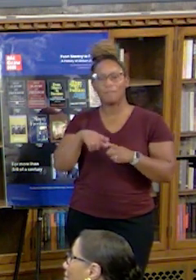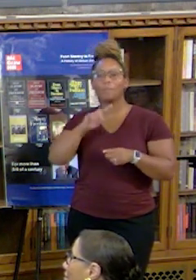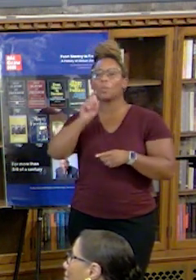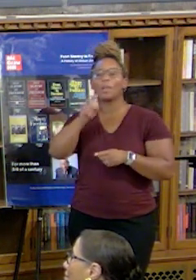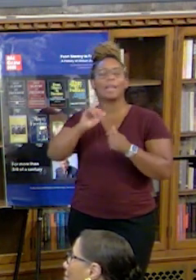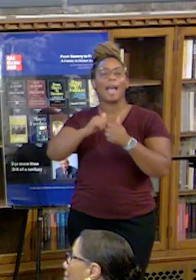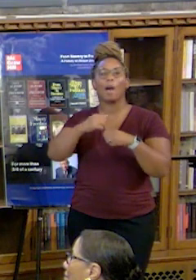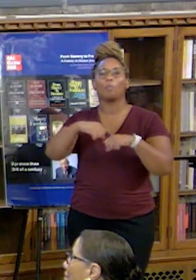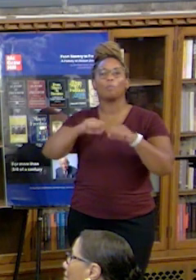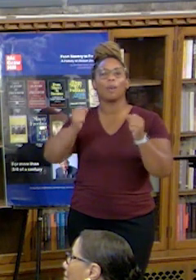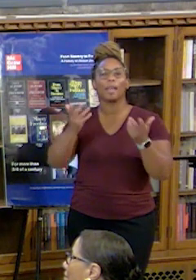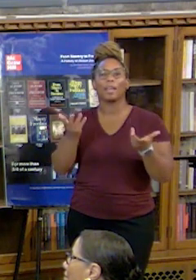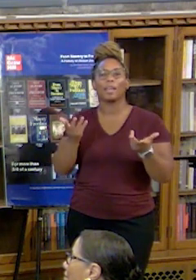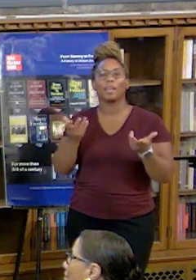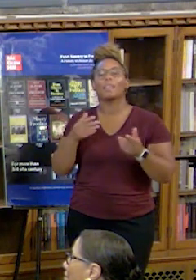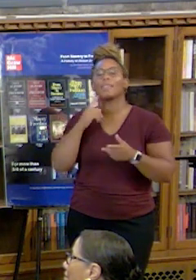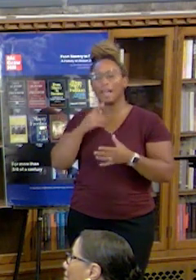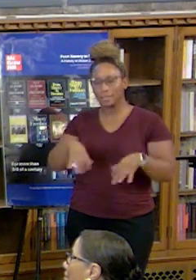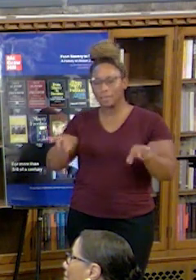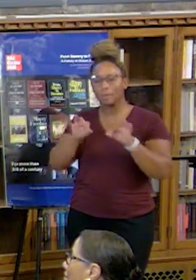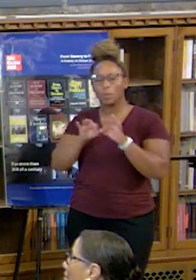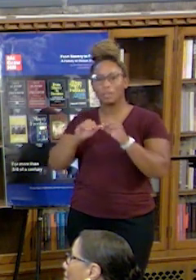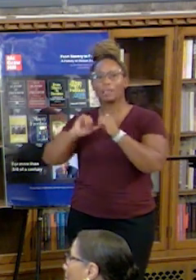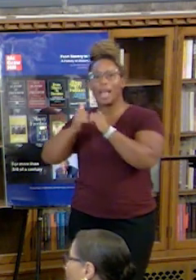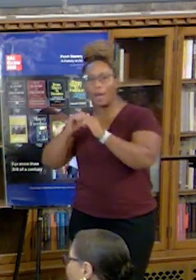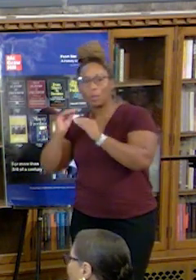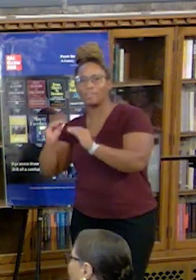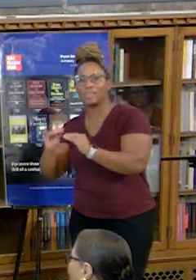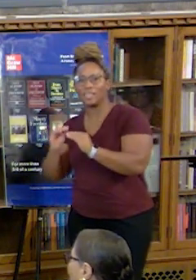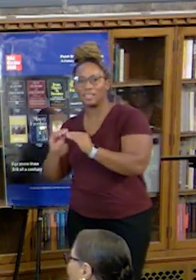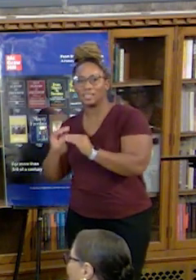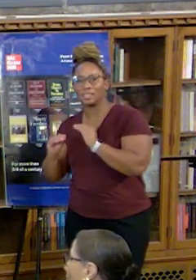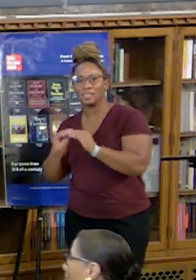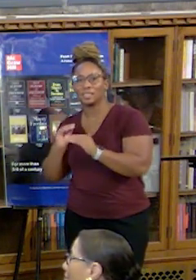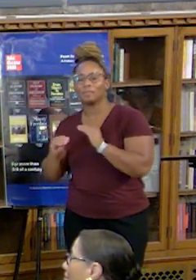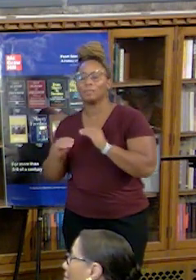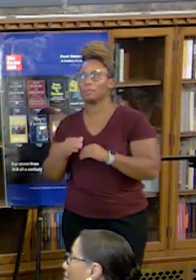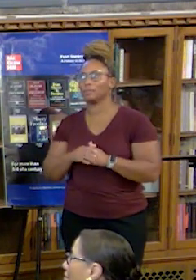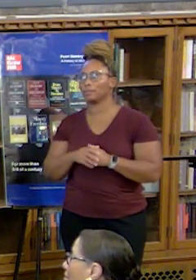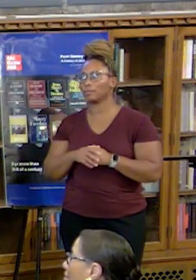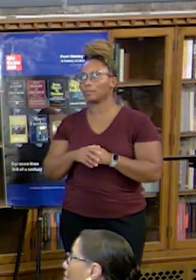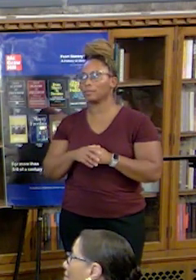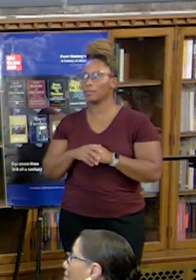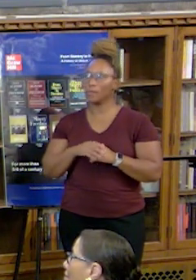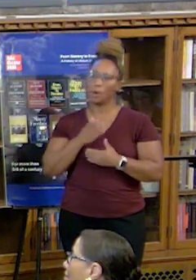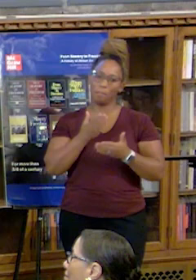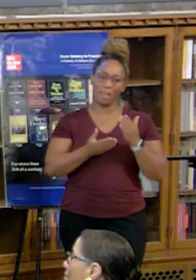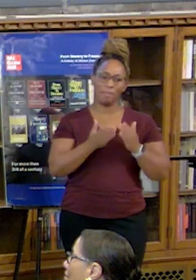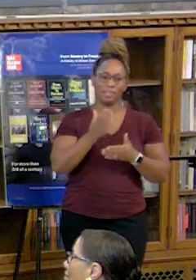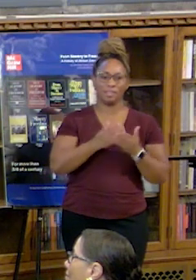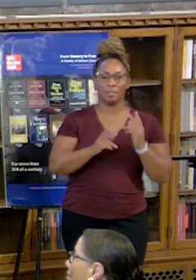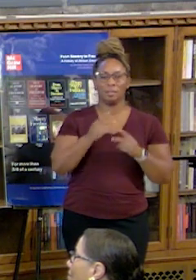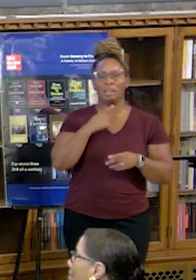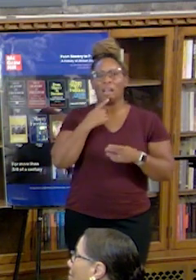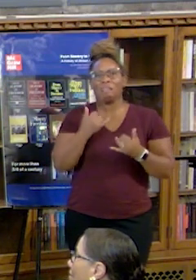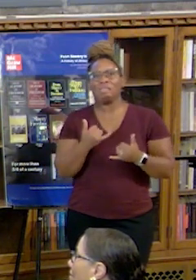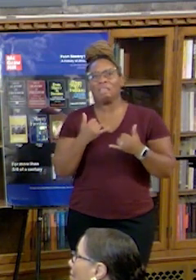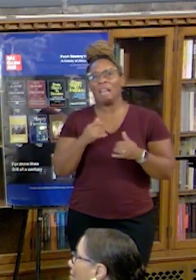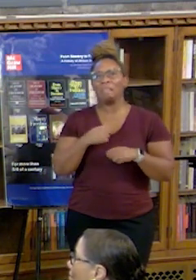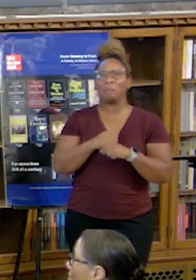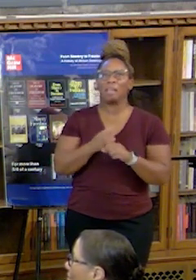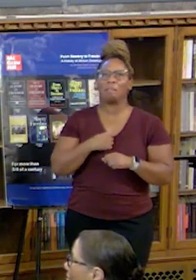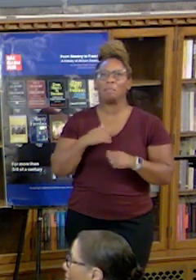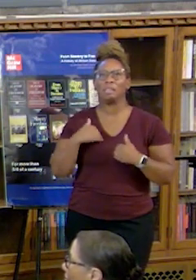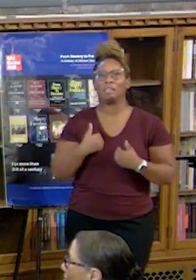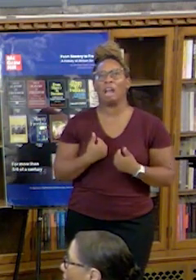did this get broken is relevant to how do we fix it or similarly like today is making me tired somebody tell me a story